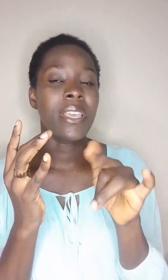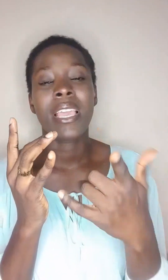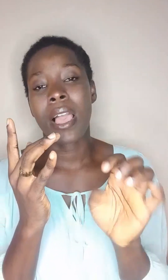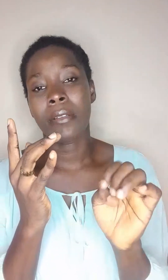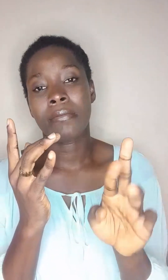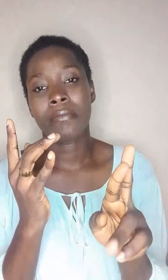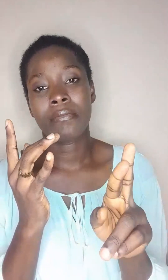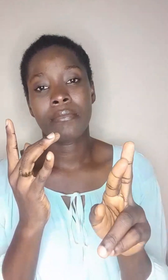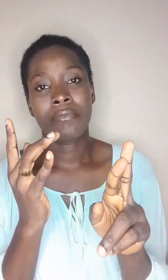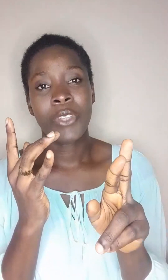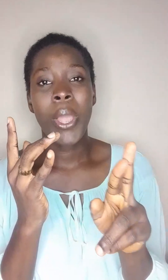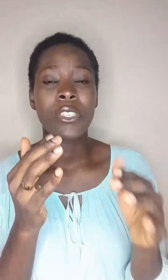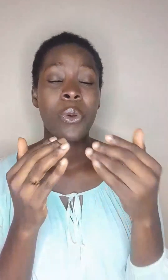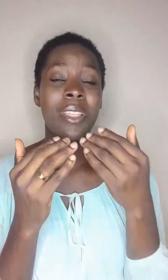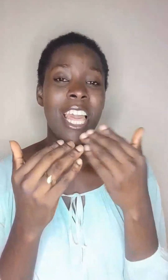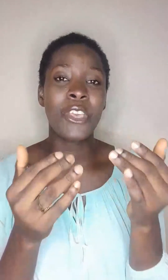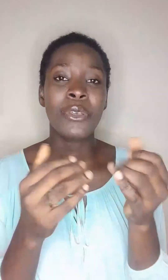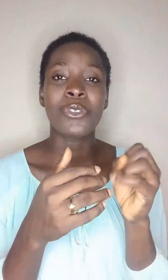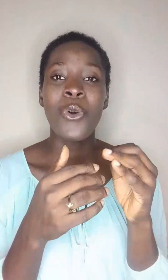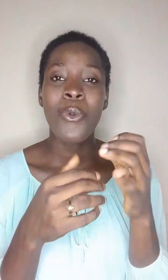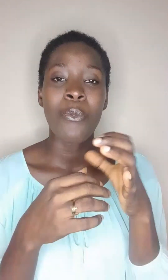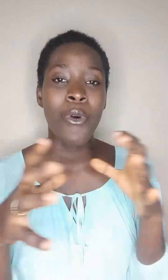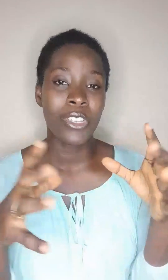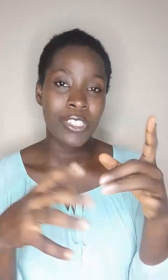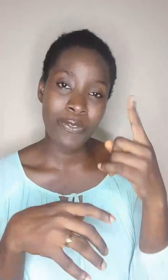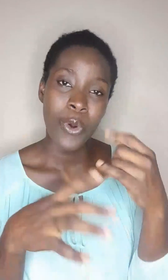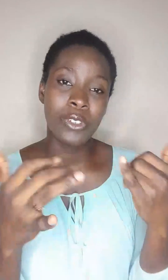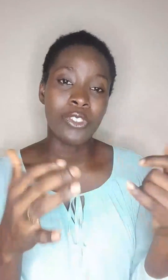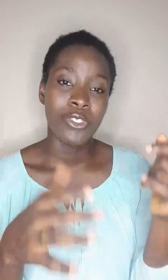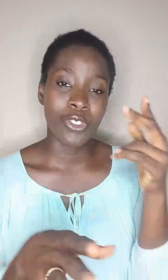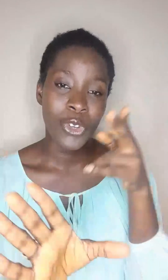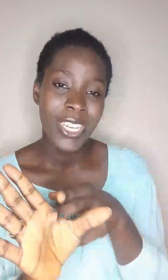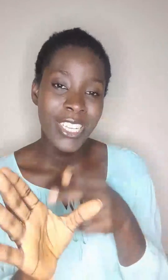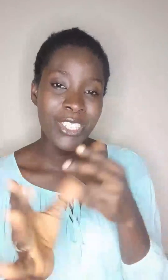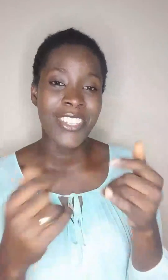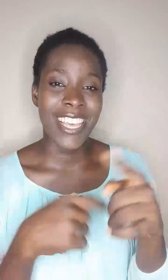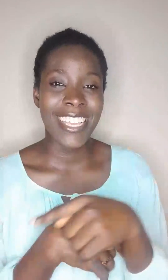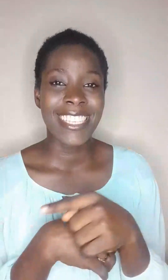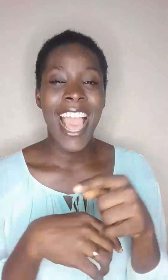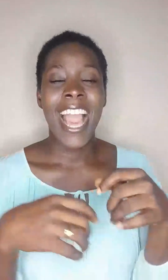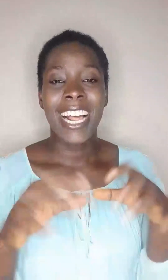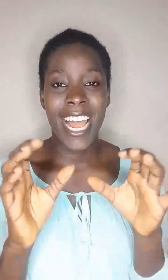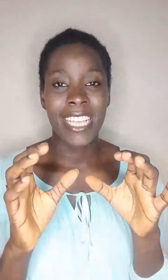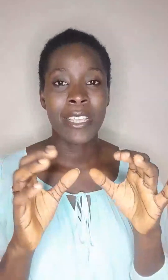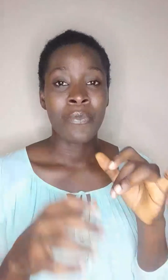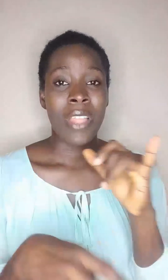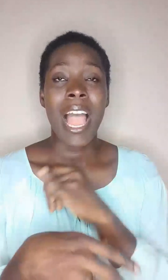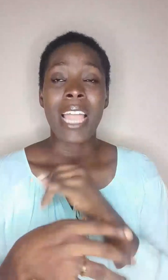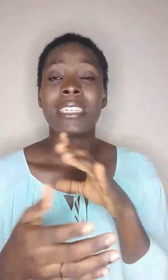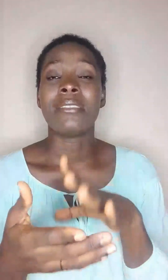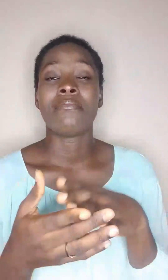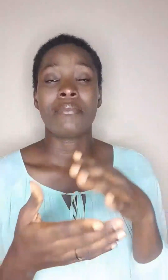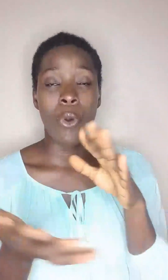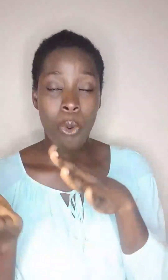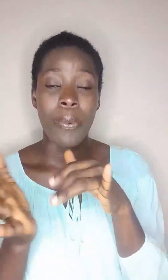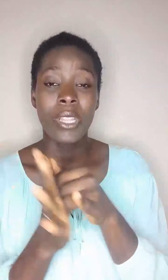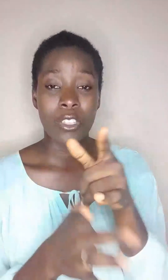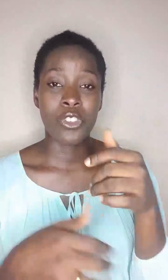finger. Okay, so thank you so much for joining today's class. I hope that you